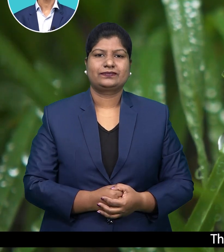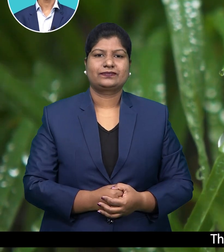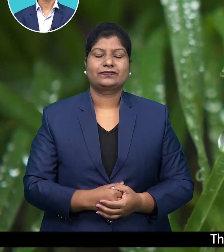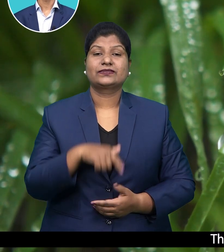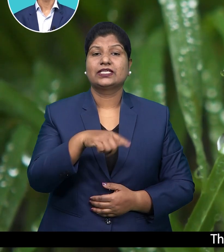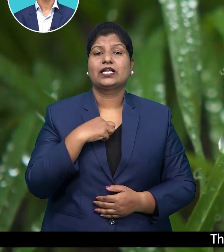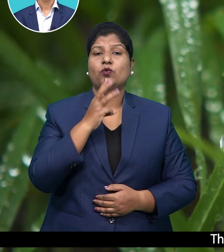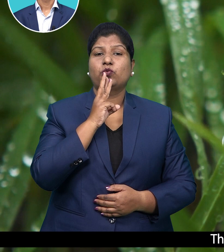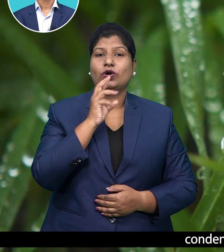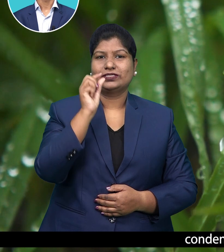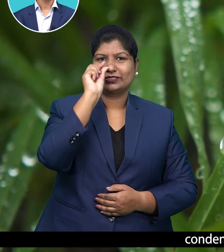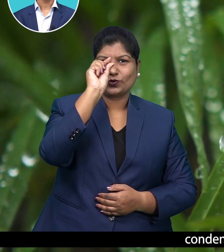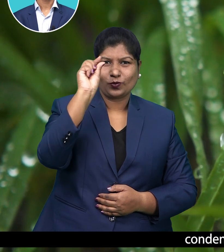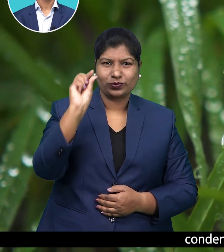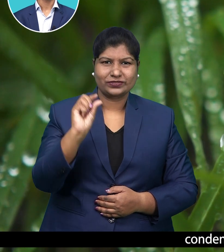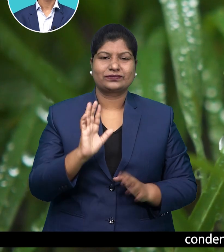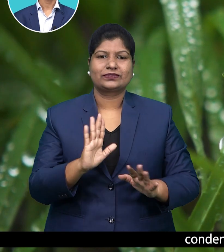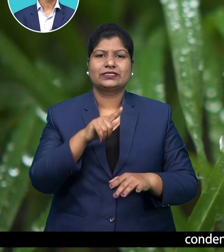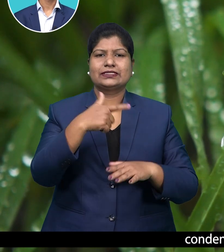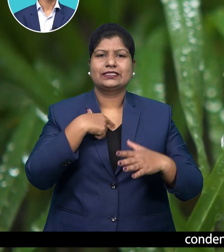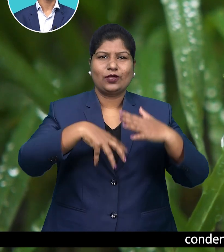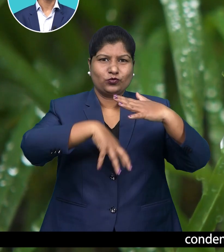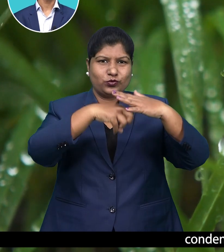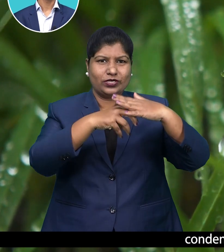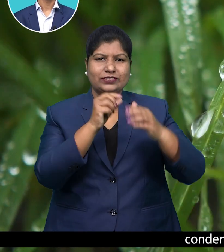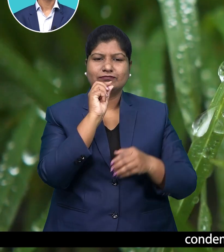The water droplets condensed on such